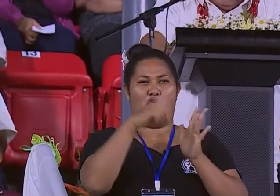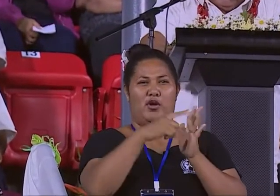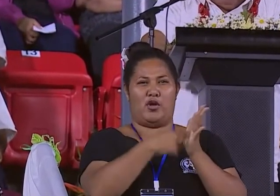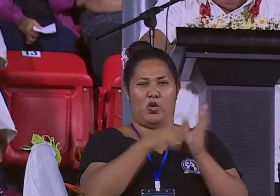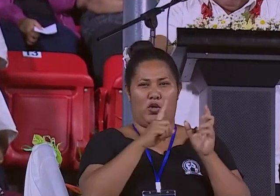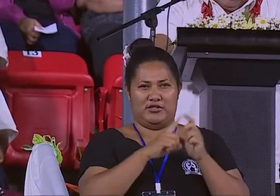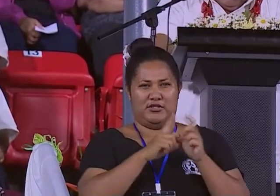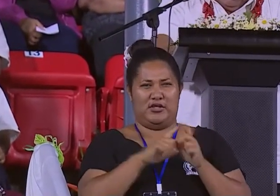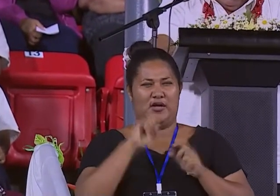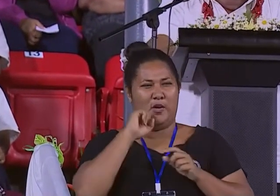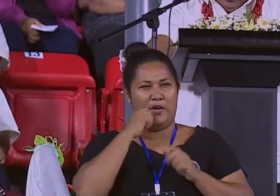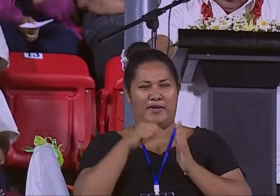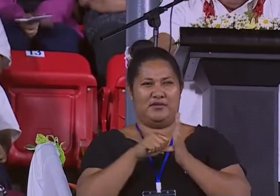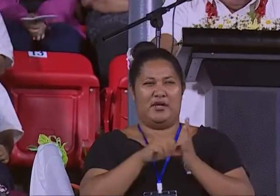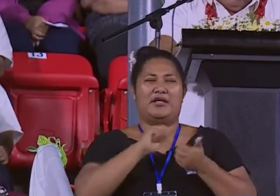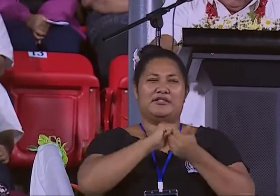records